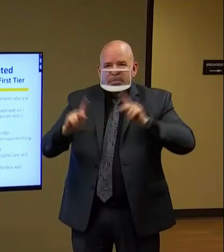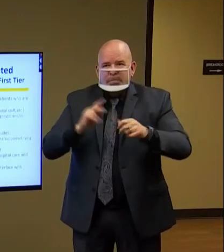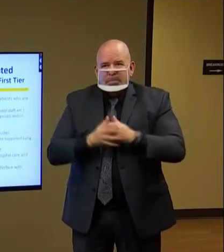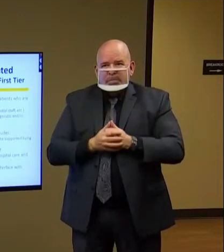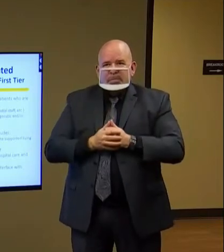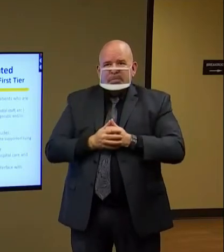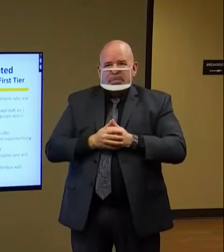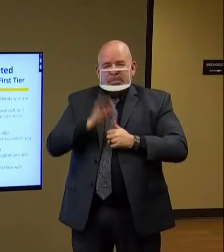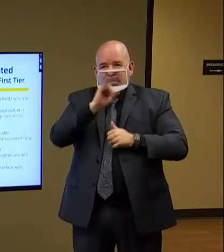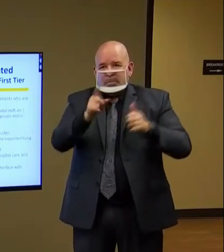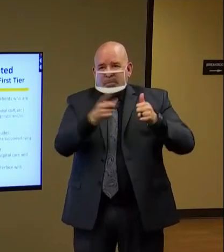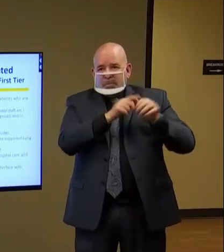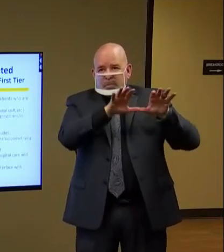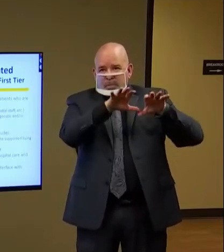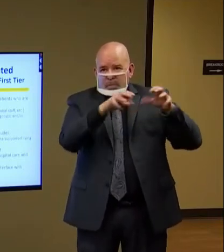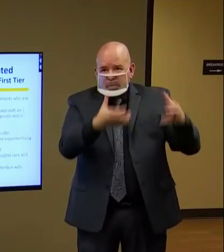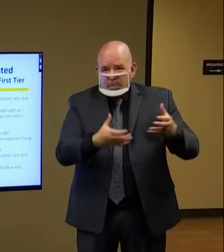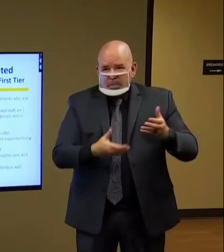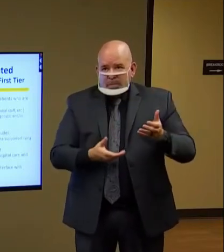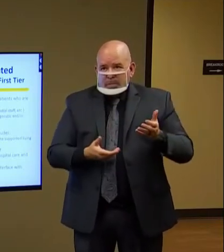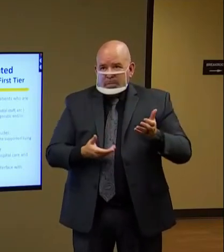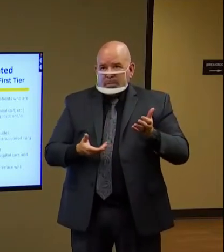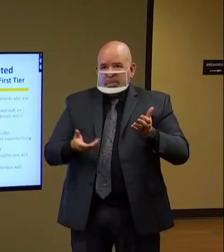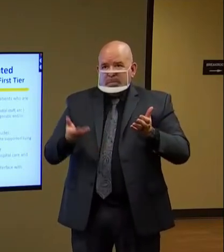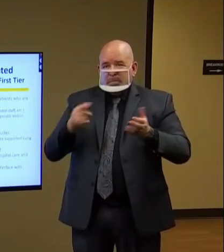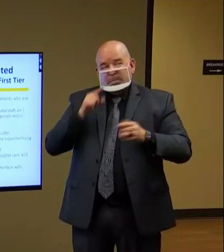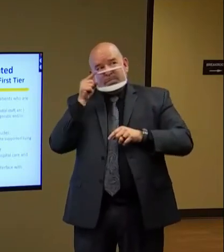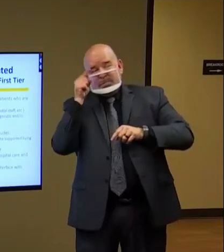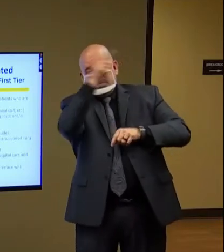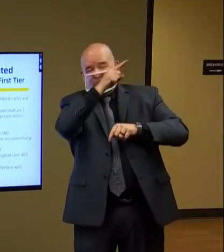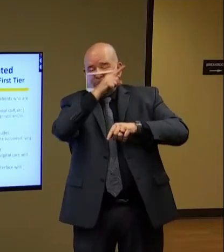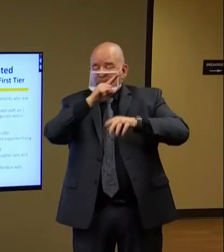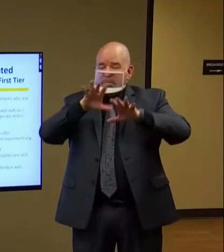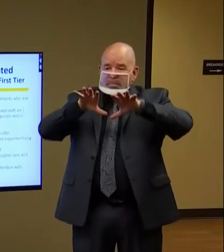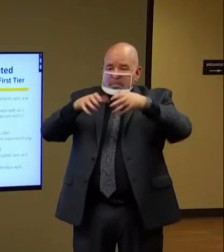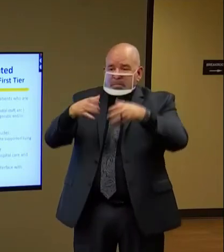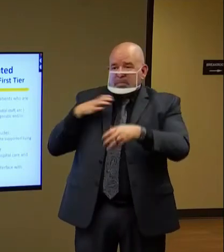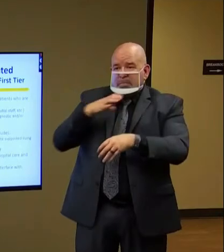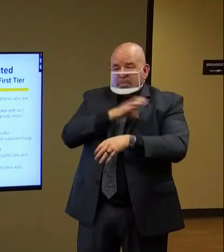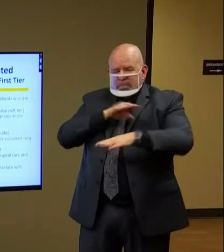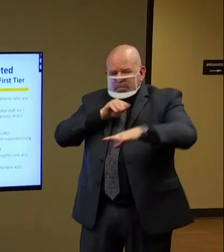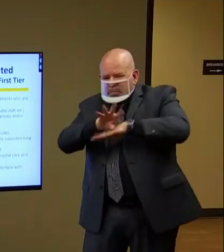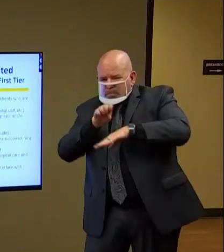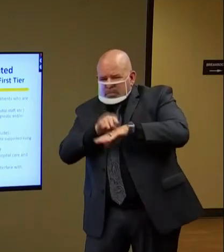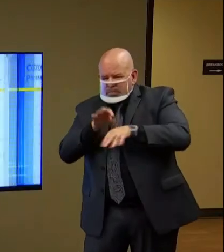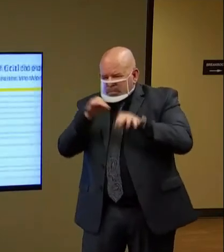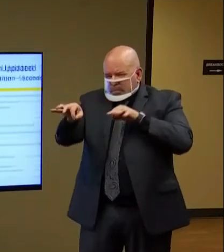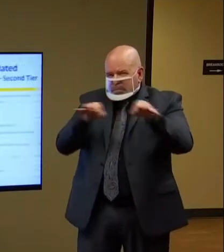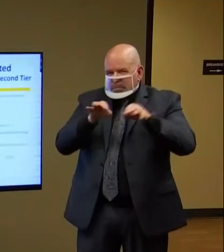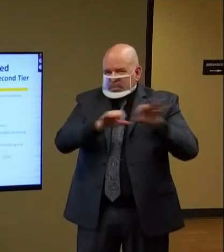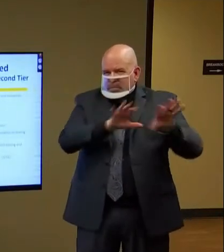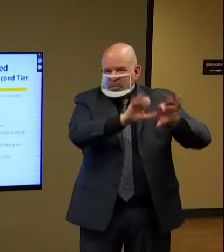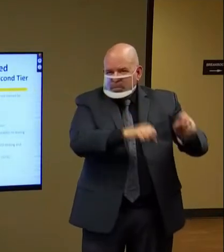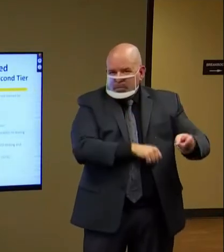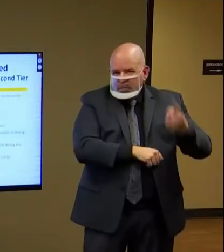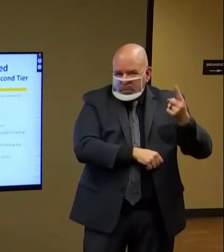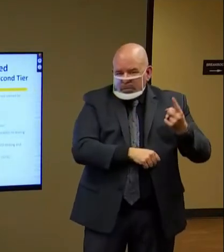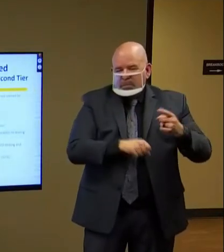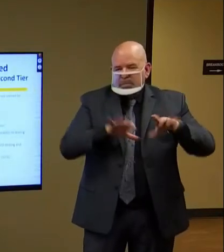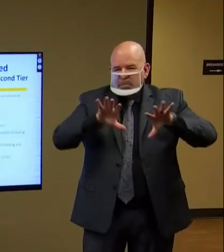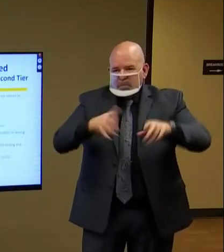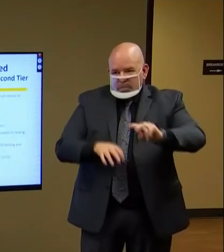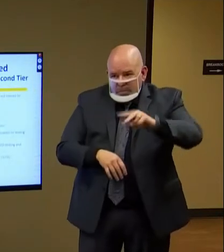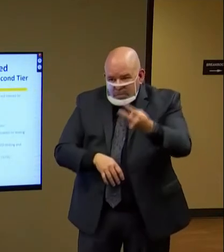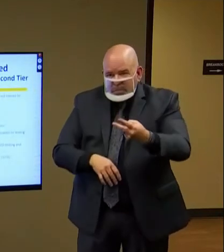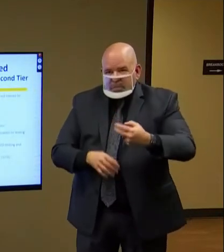an expert advisory committee advising the state that's making these recommendations. If I can get the next slide. This is the tier